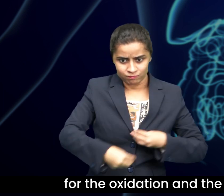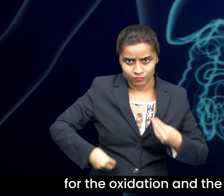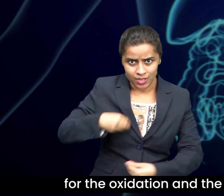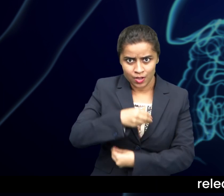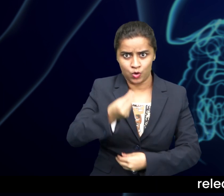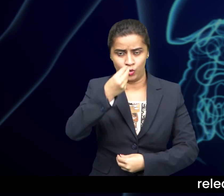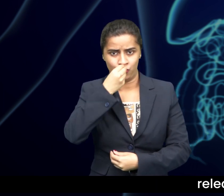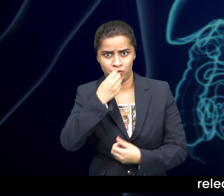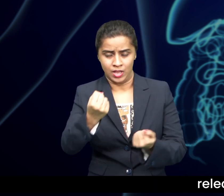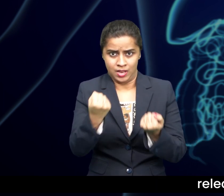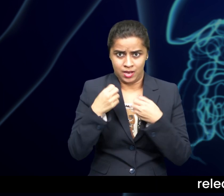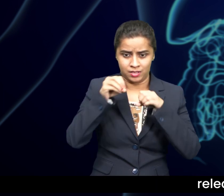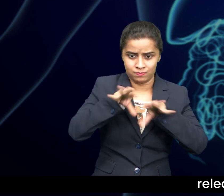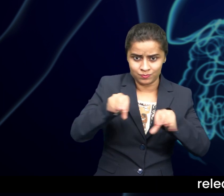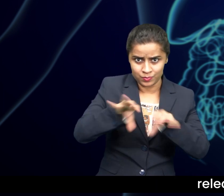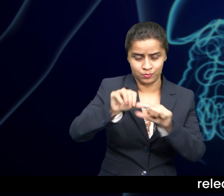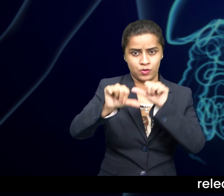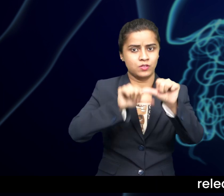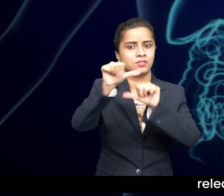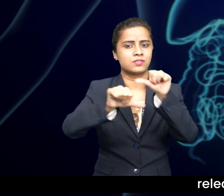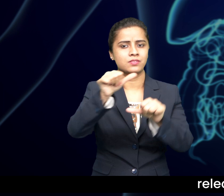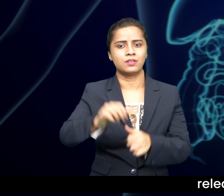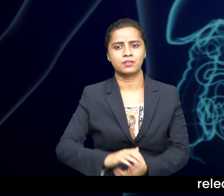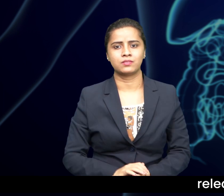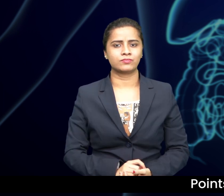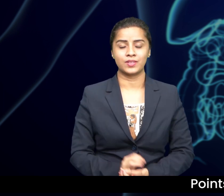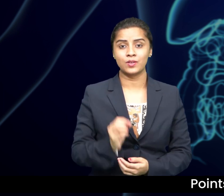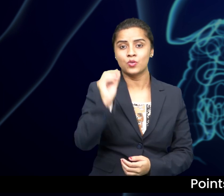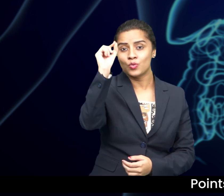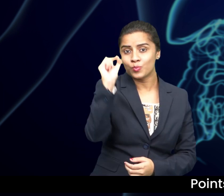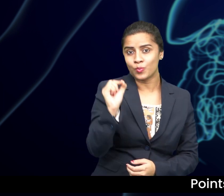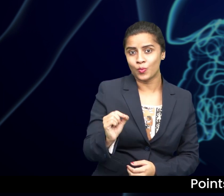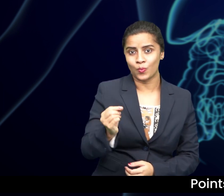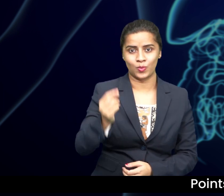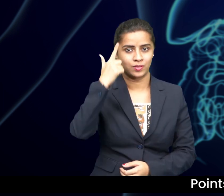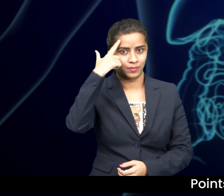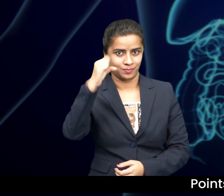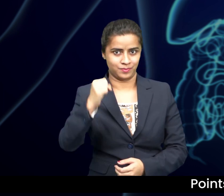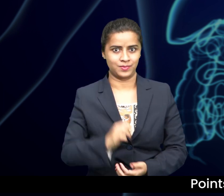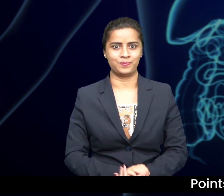energy releasing process. Points to remember: